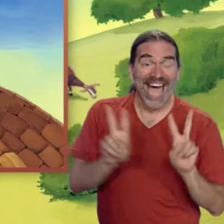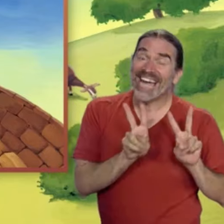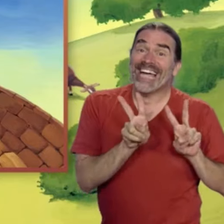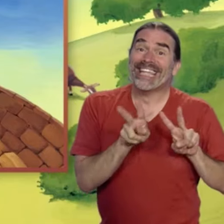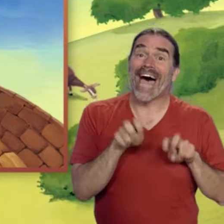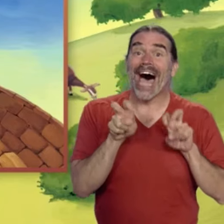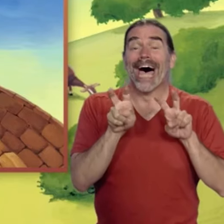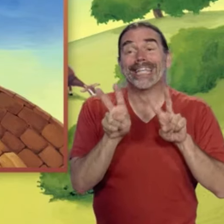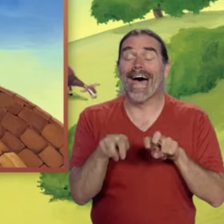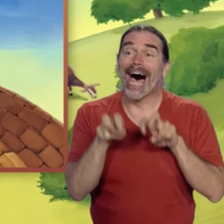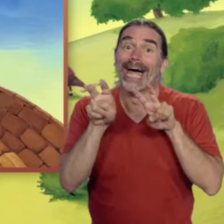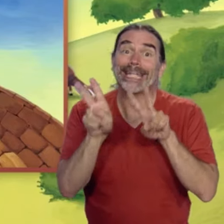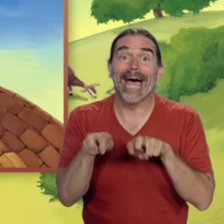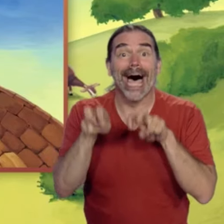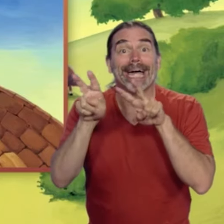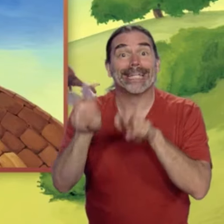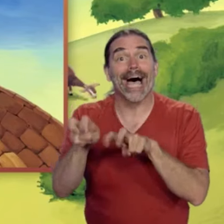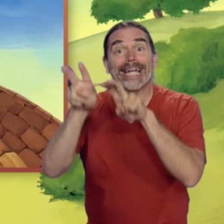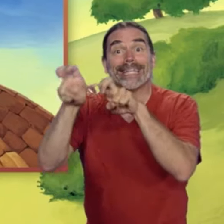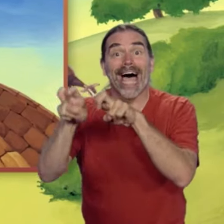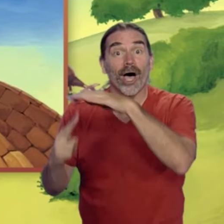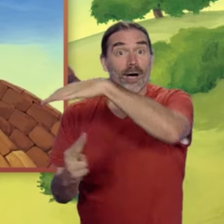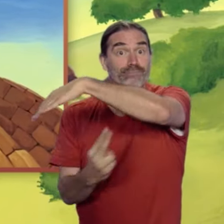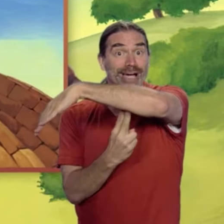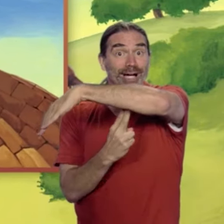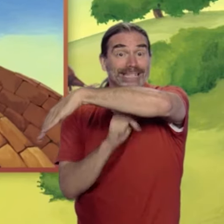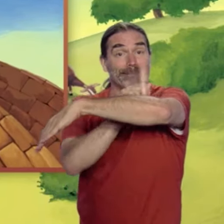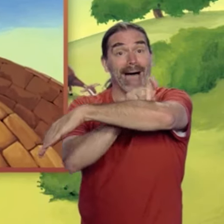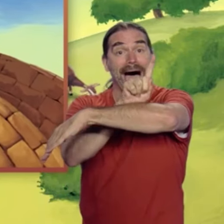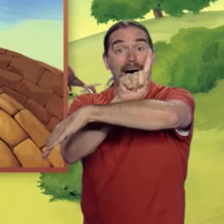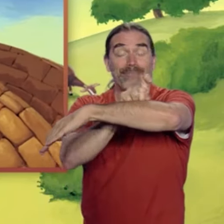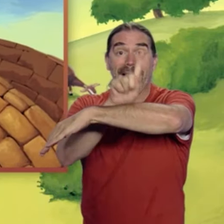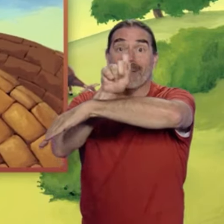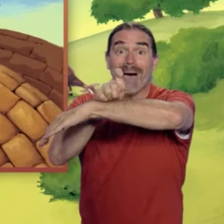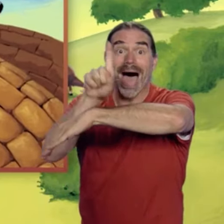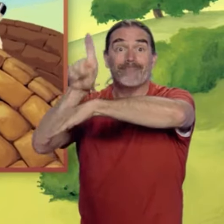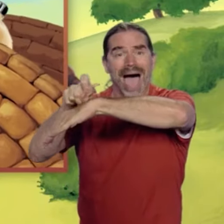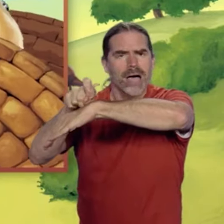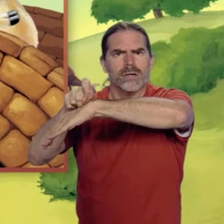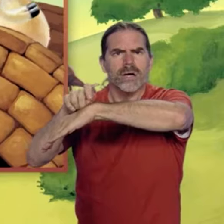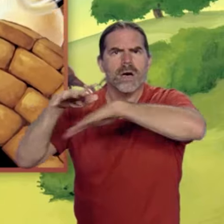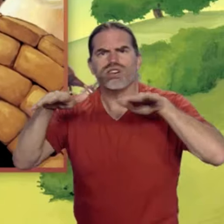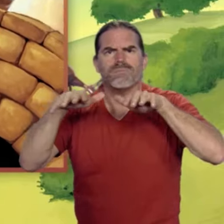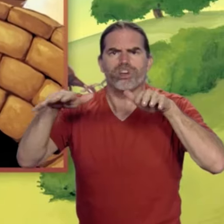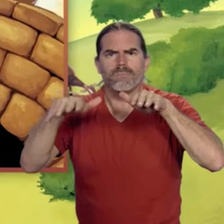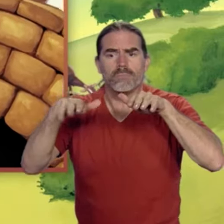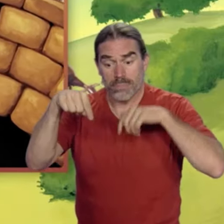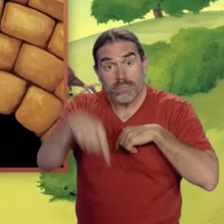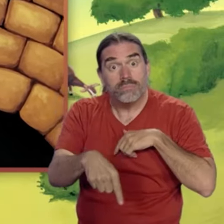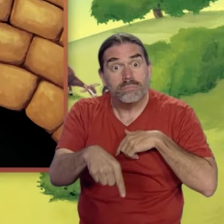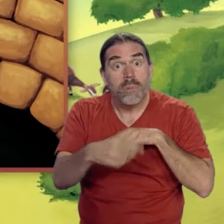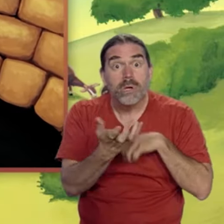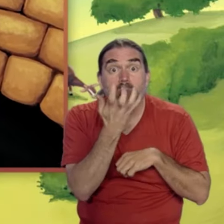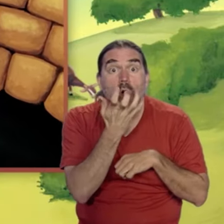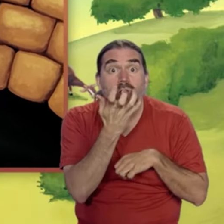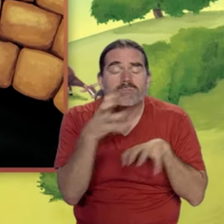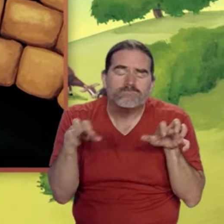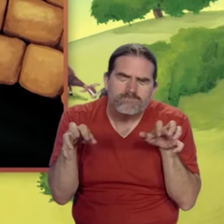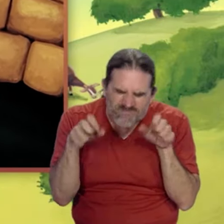she trotted up the path and onto the bridge. Trip-trap, trip-trap, went her hooves on the bridge, waking the